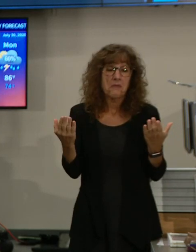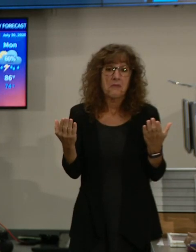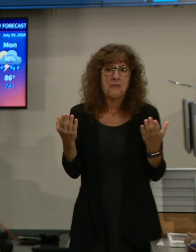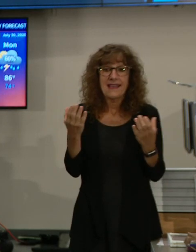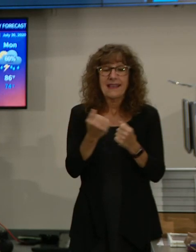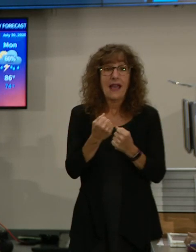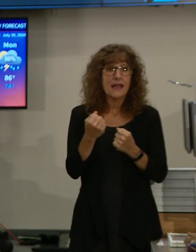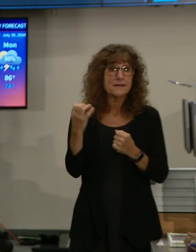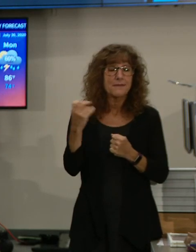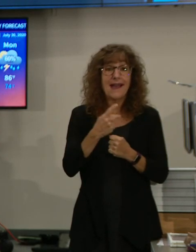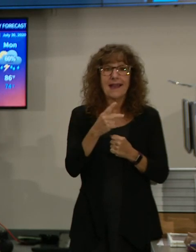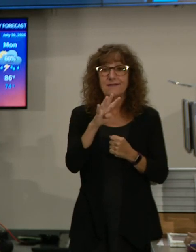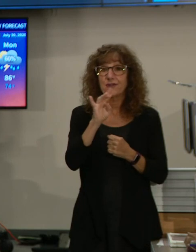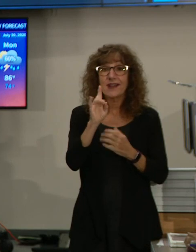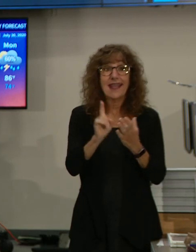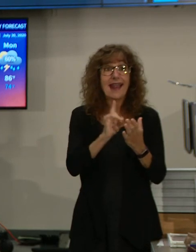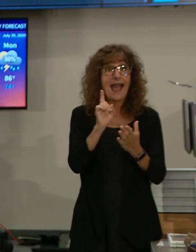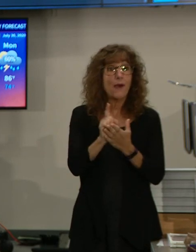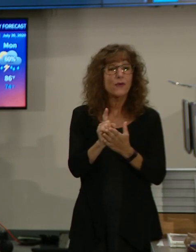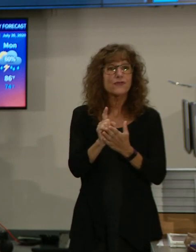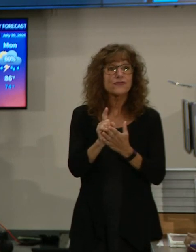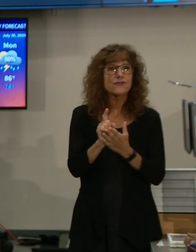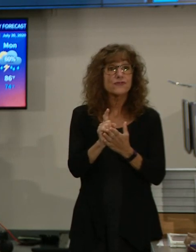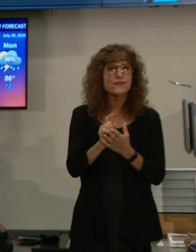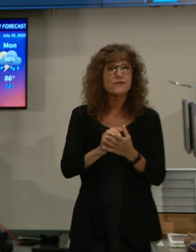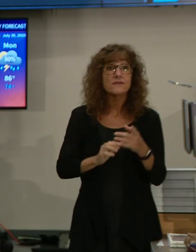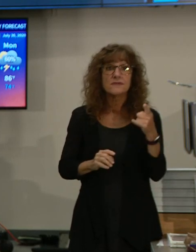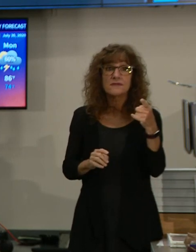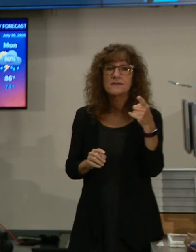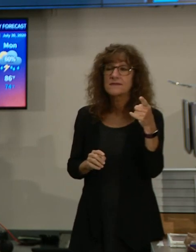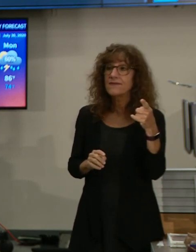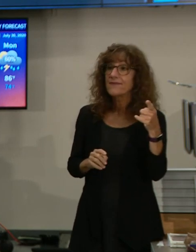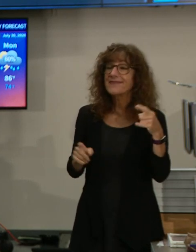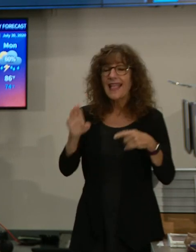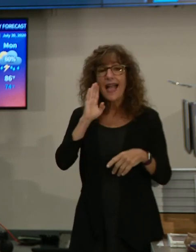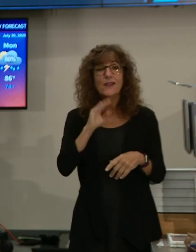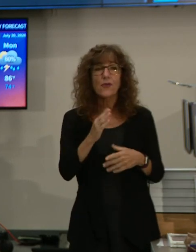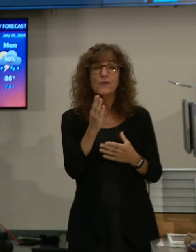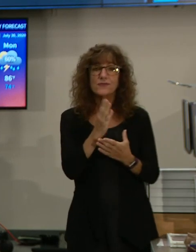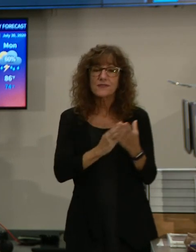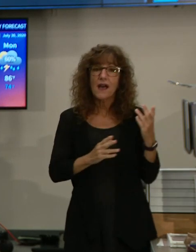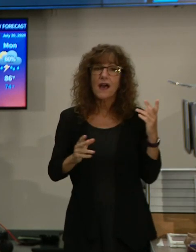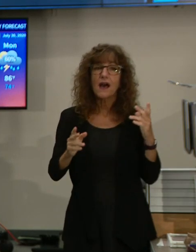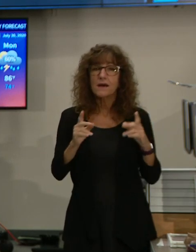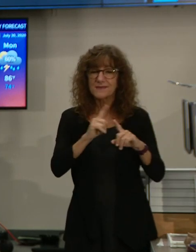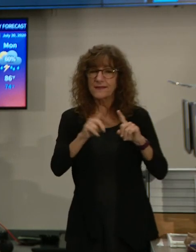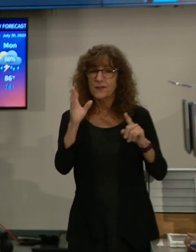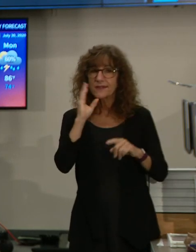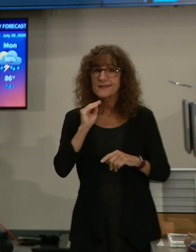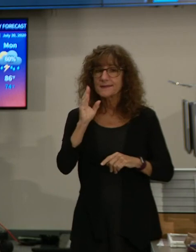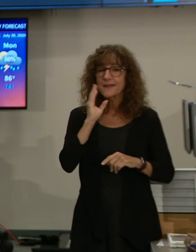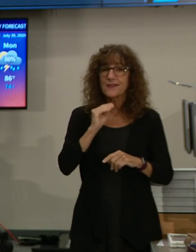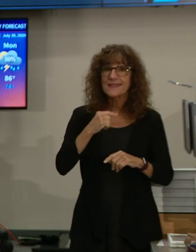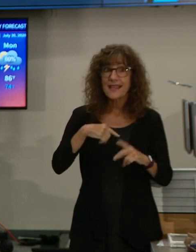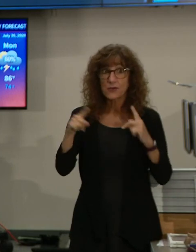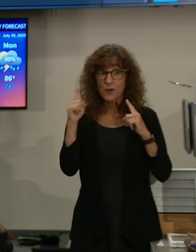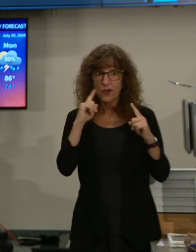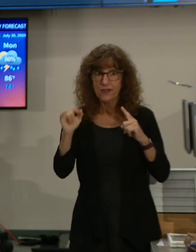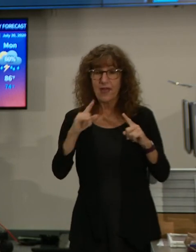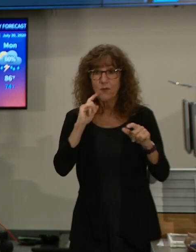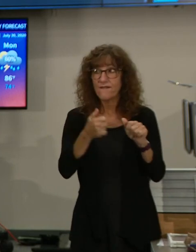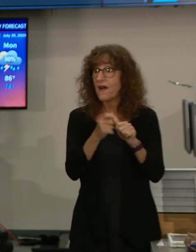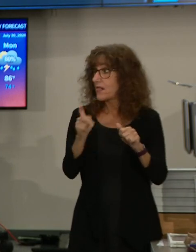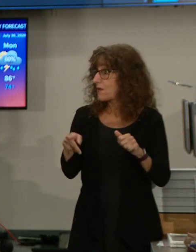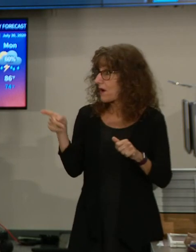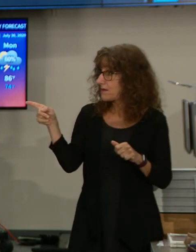48 hours, so that's that experience. But I know that there are some who have had a different experience. As we hear that, we're following it